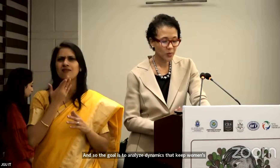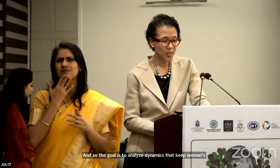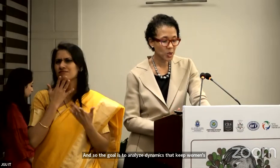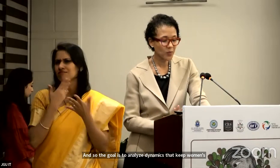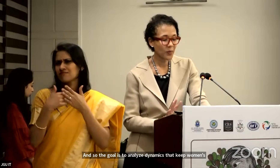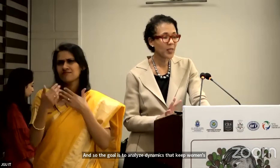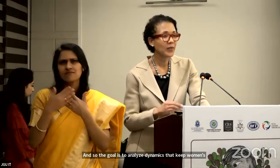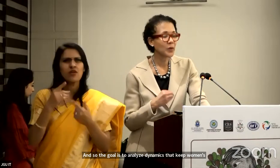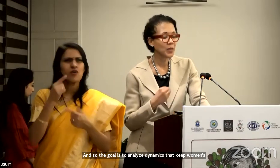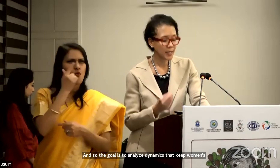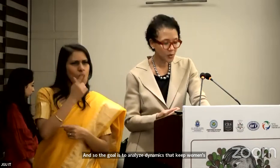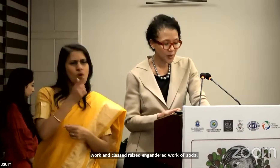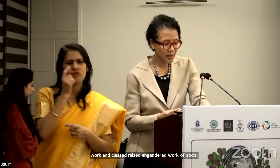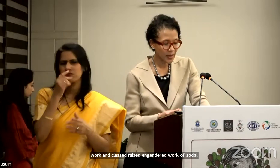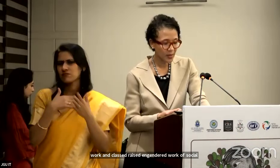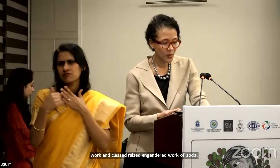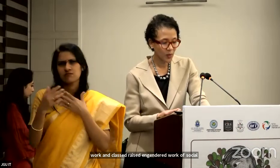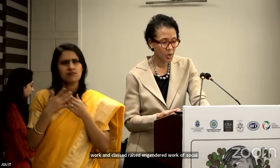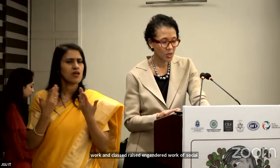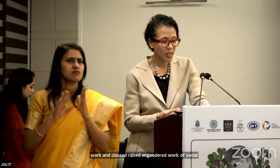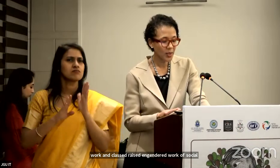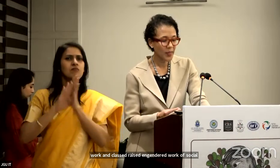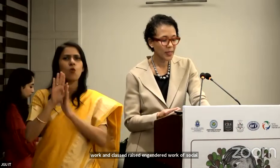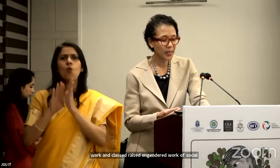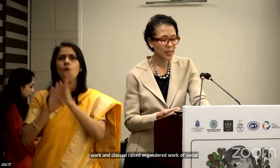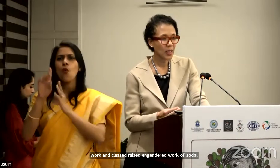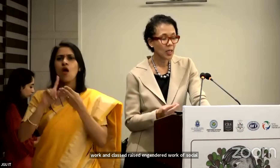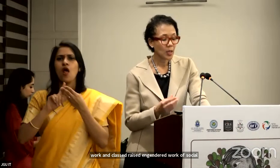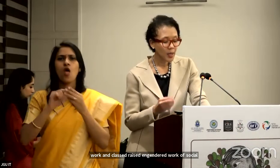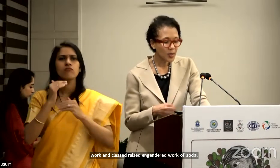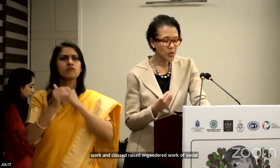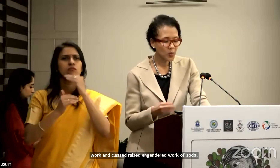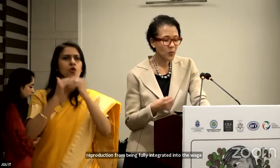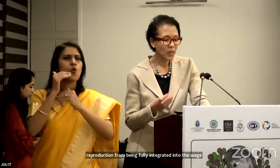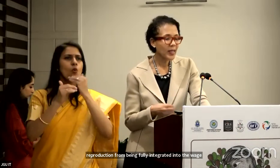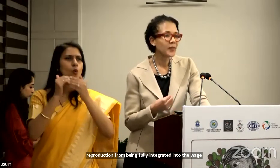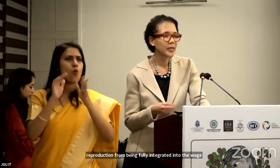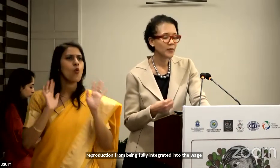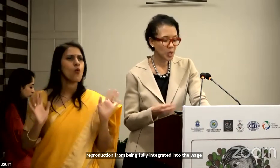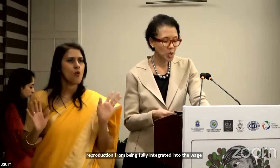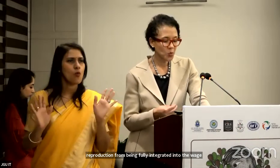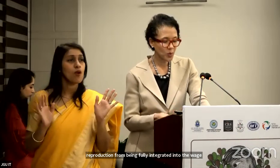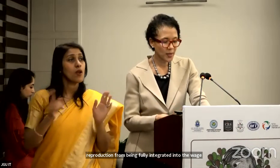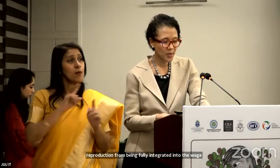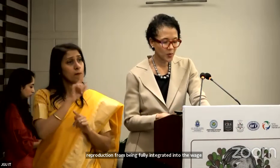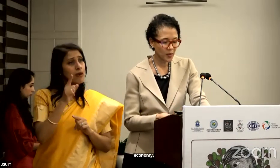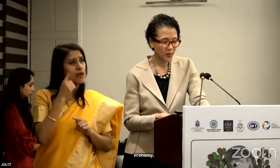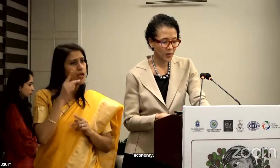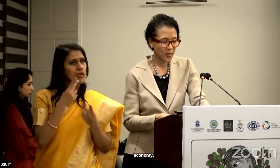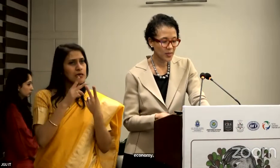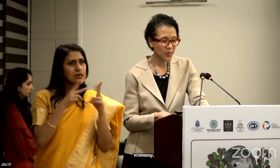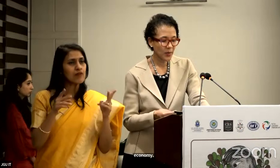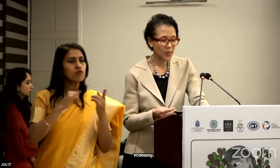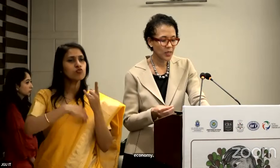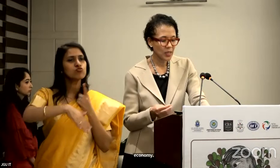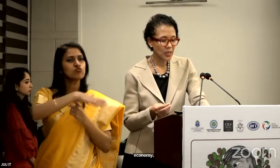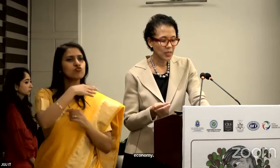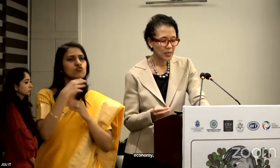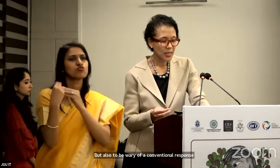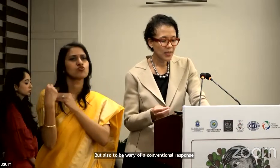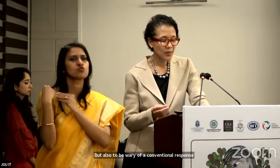social reproduction from being fully integrated into the waged economy, but also to be wary of a conventional response within feminism that